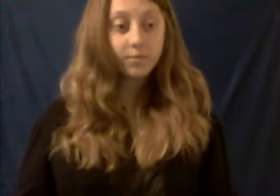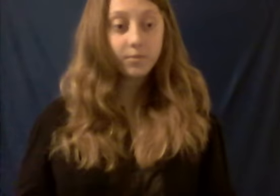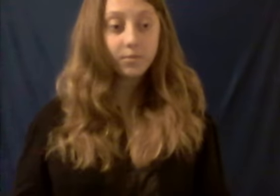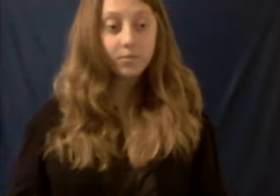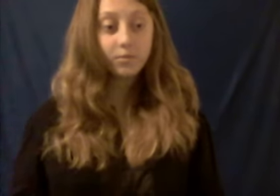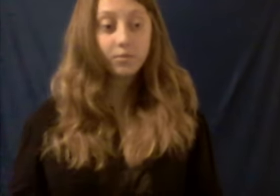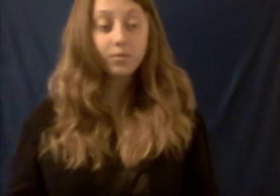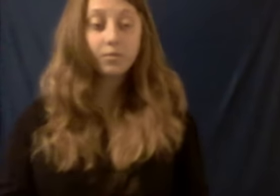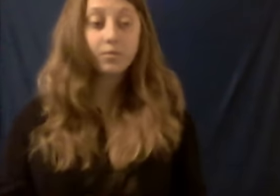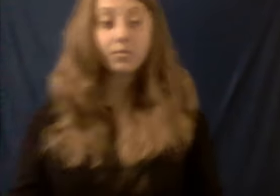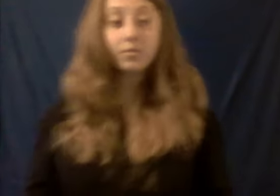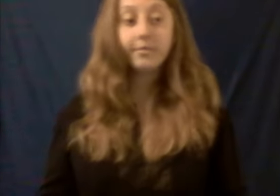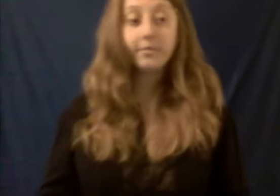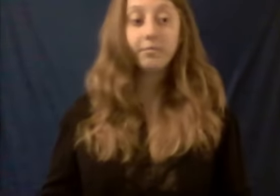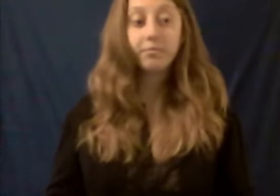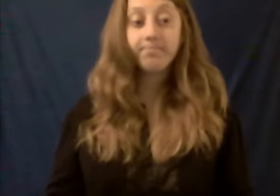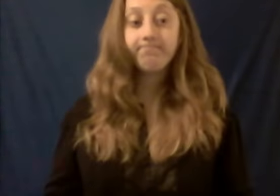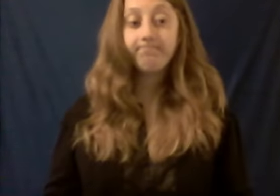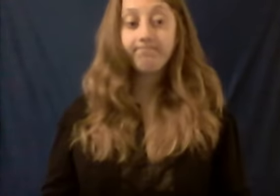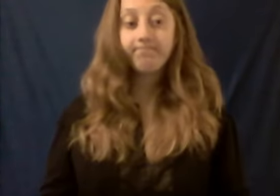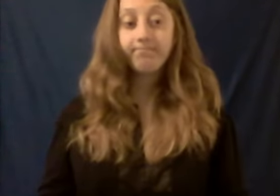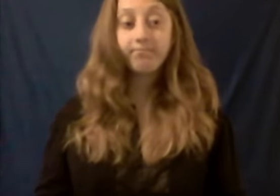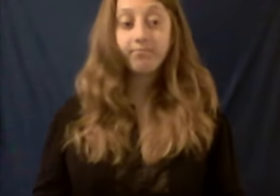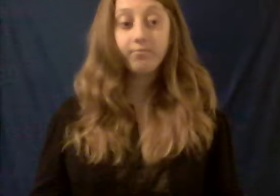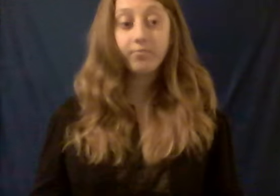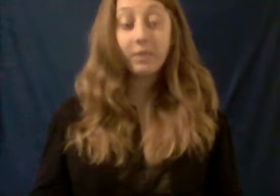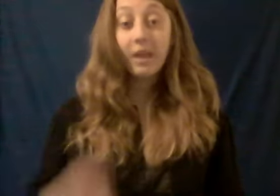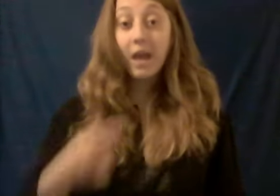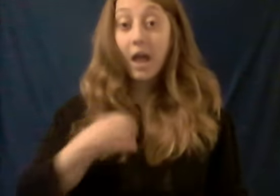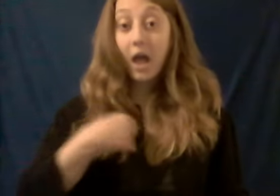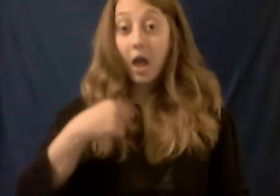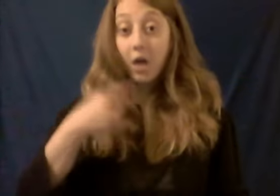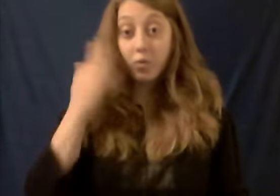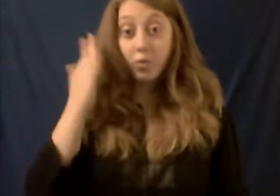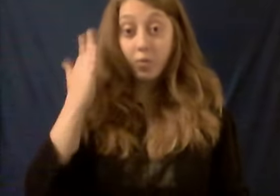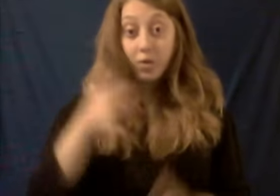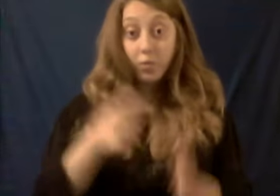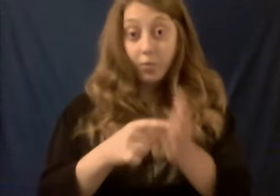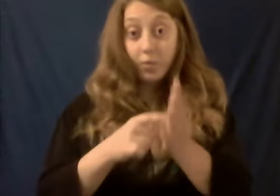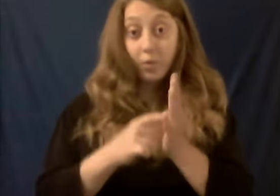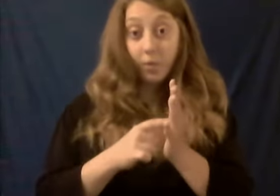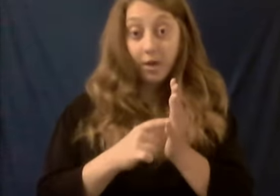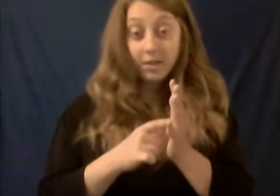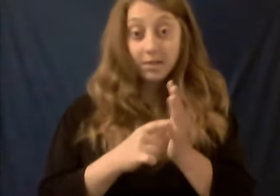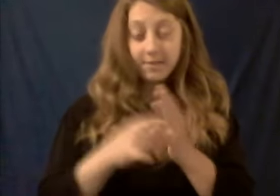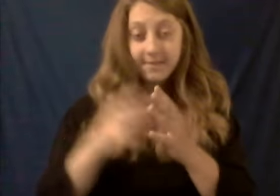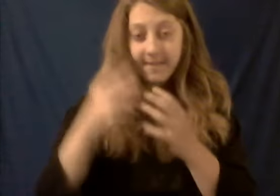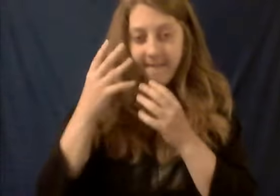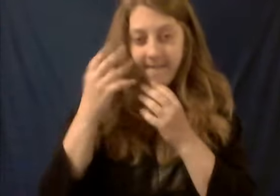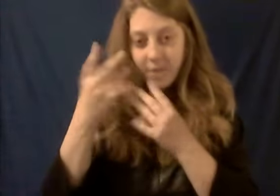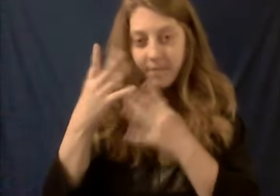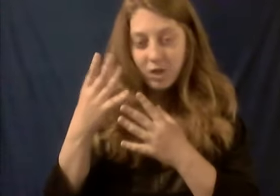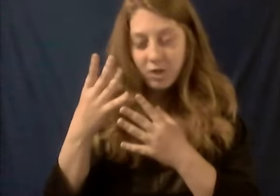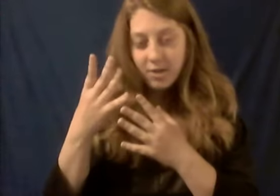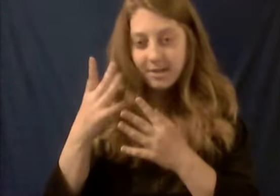What we can do is I'll put in the request for the information, and if we can have a caseworker come out and meet